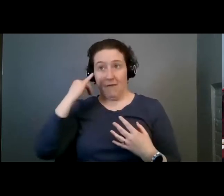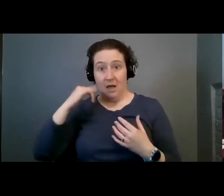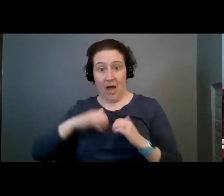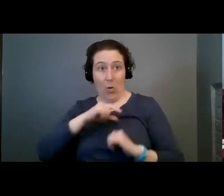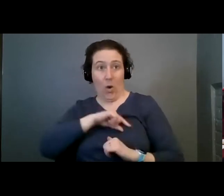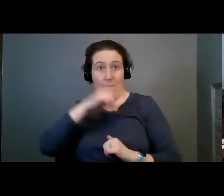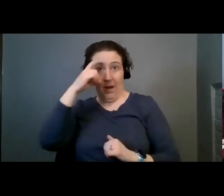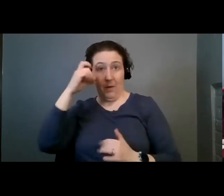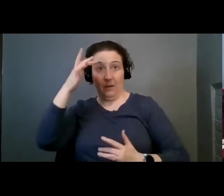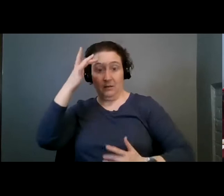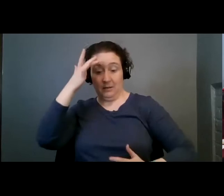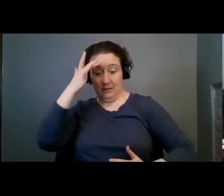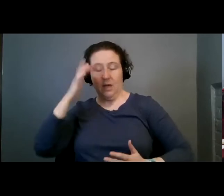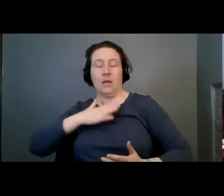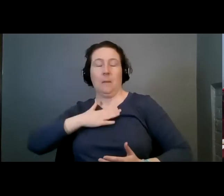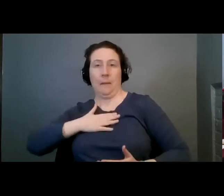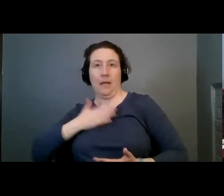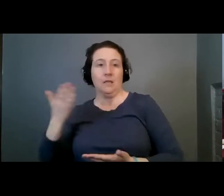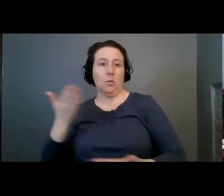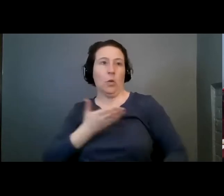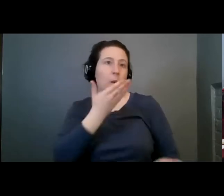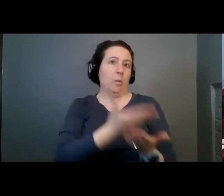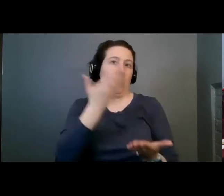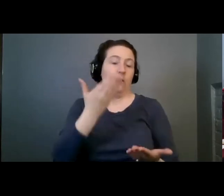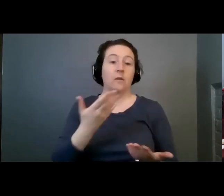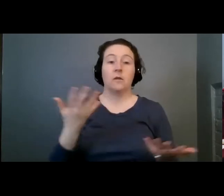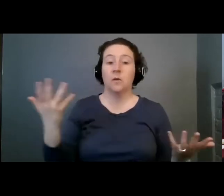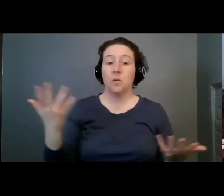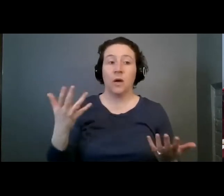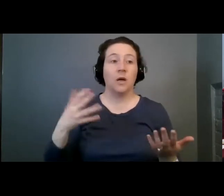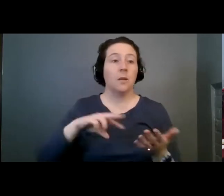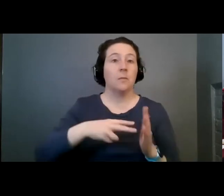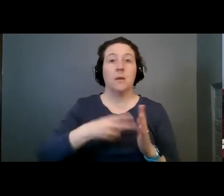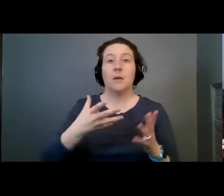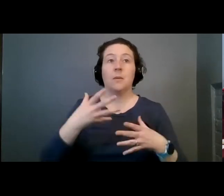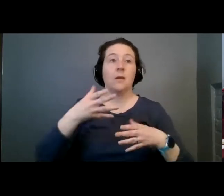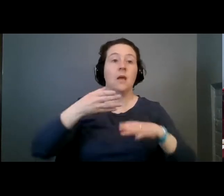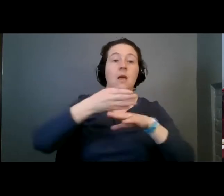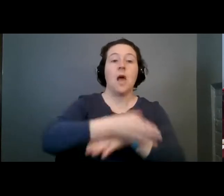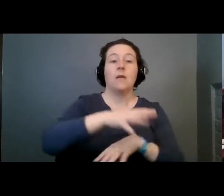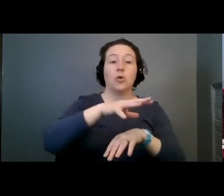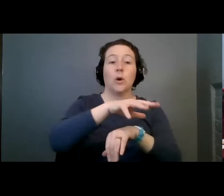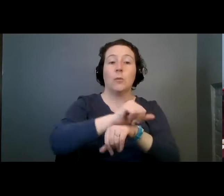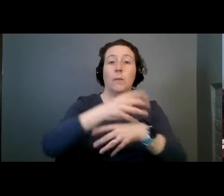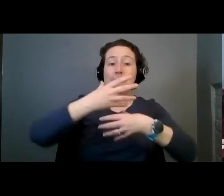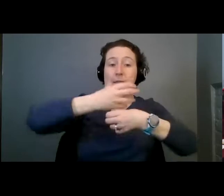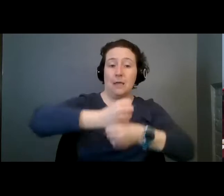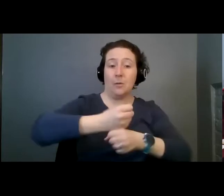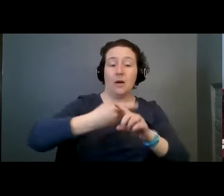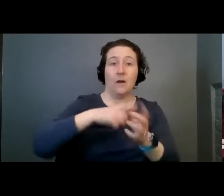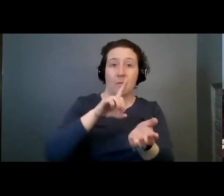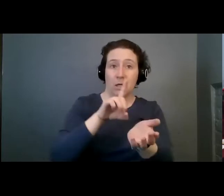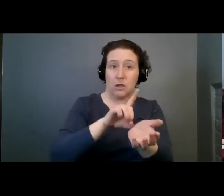vaccination clinic. Verification documents include an after visit summary from your recent medical